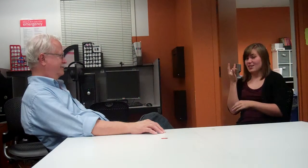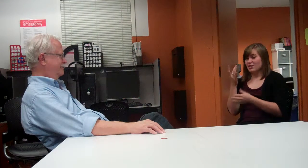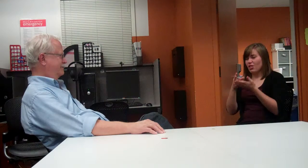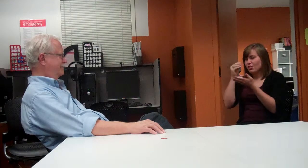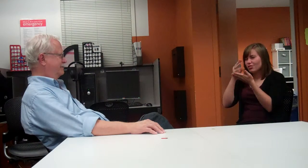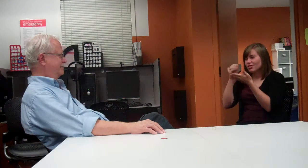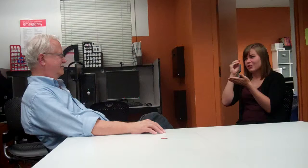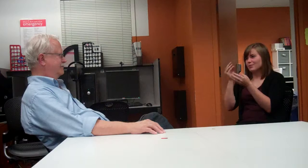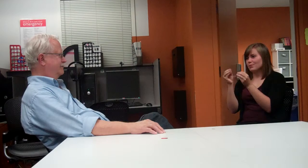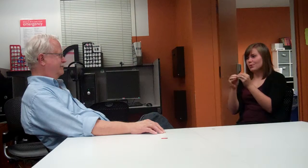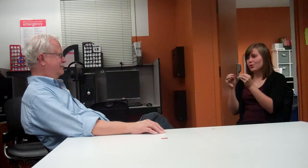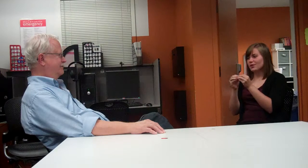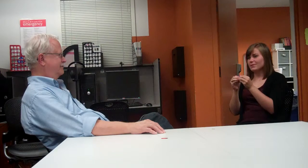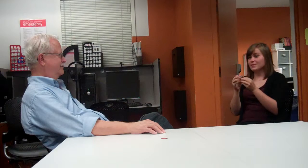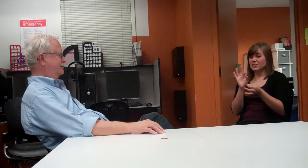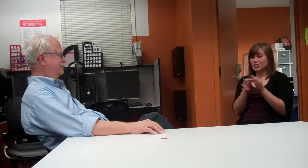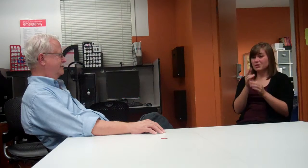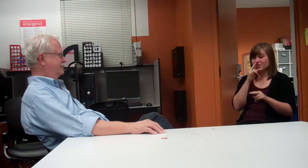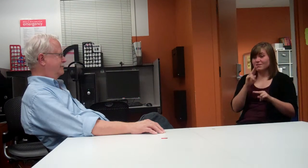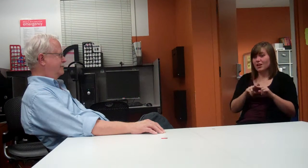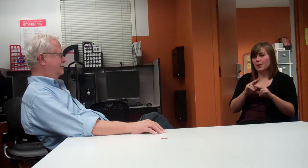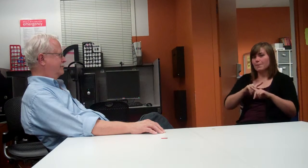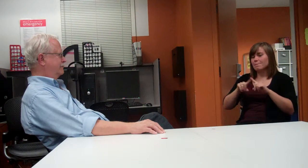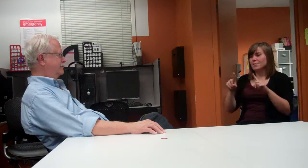I think interpreting is great, but it's very limited, and